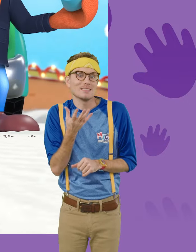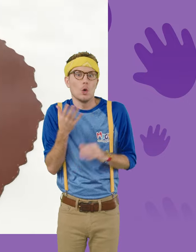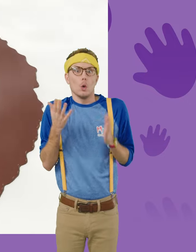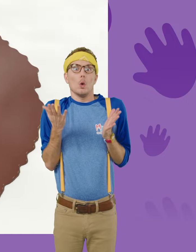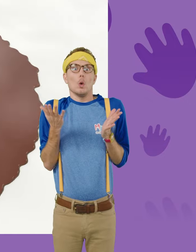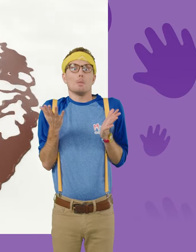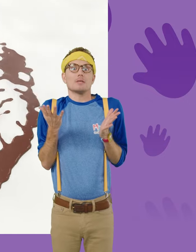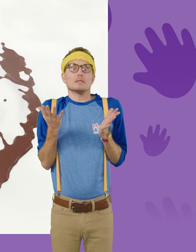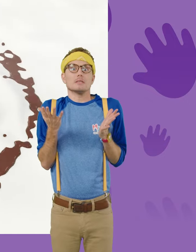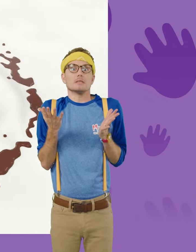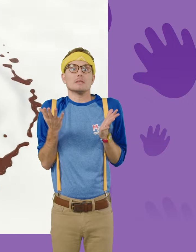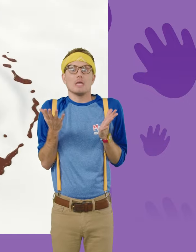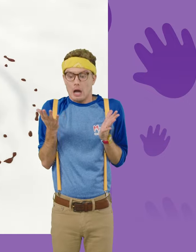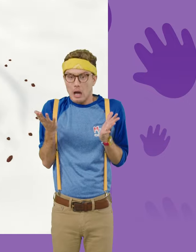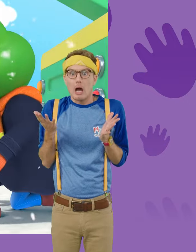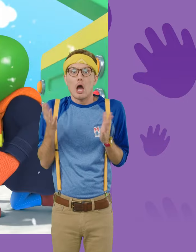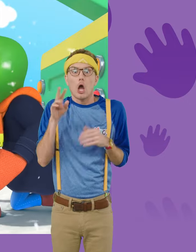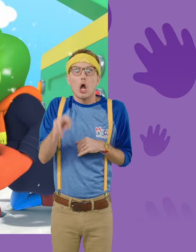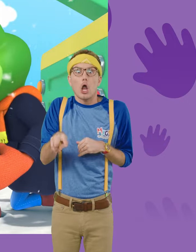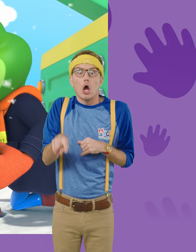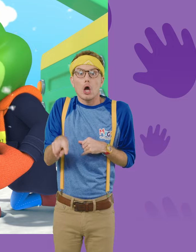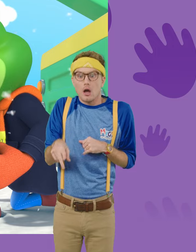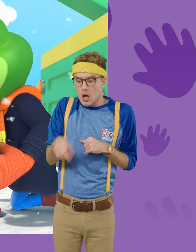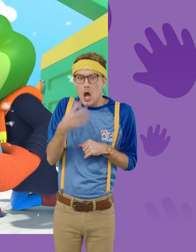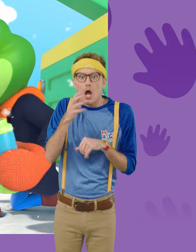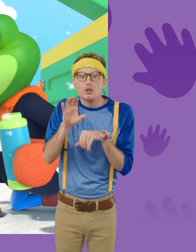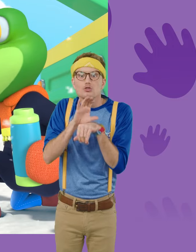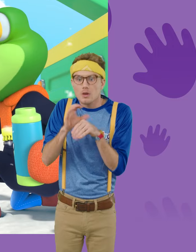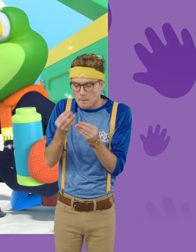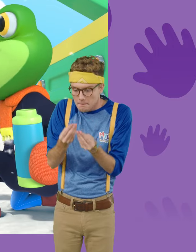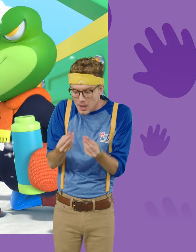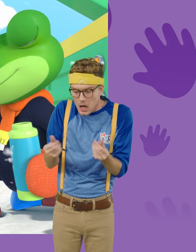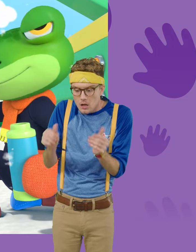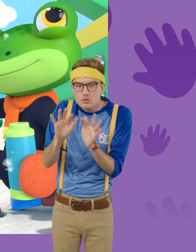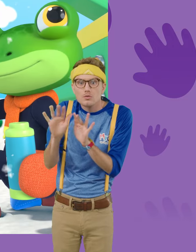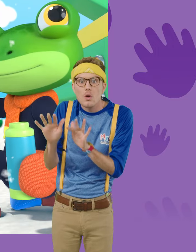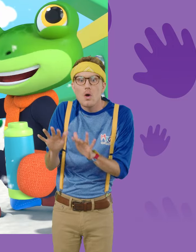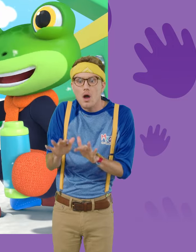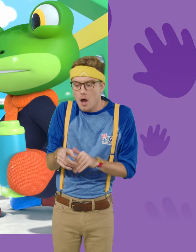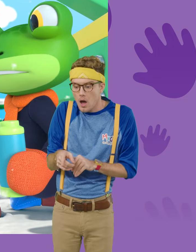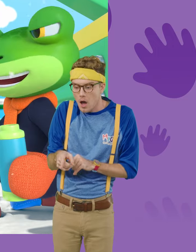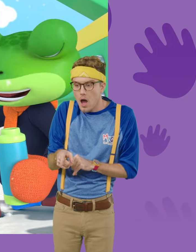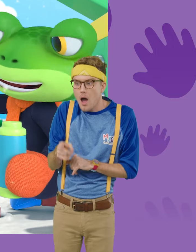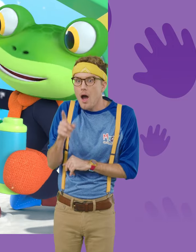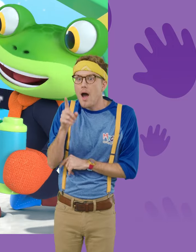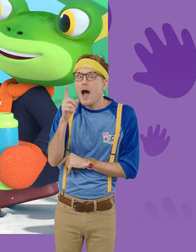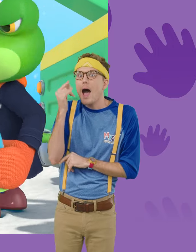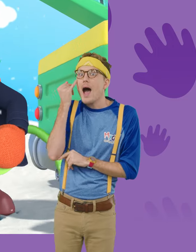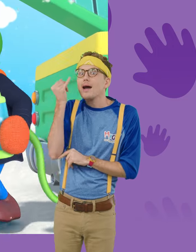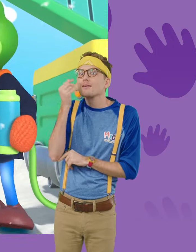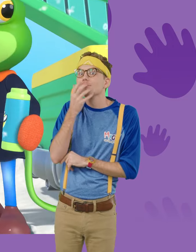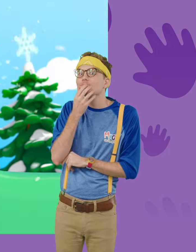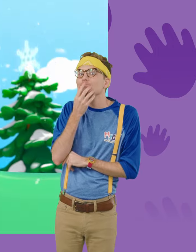Oops! Look! The hot chocolate melted the snow. I have an